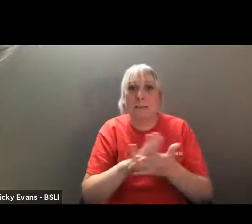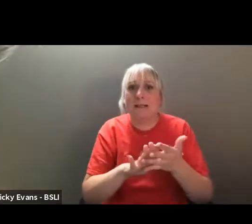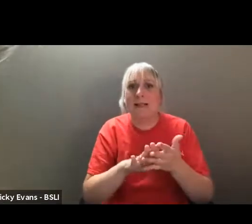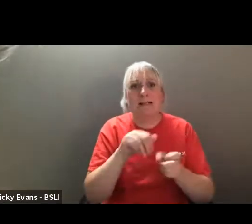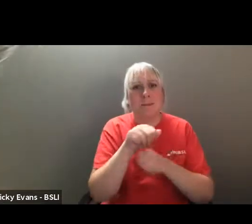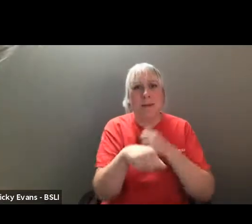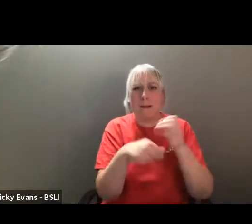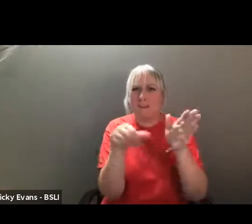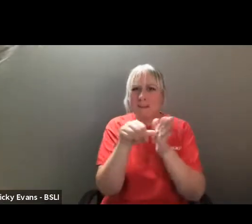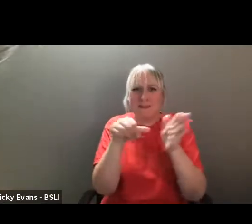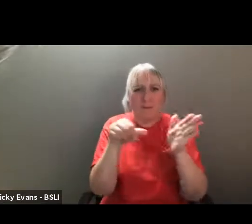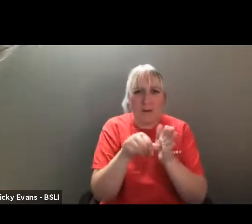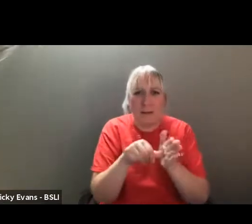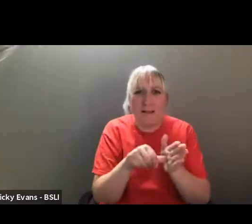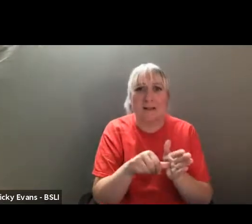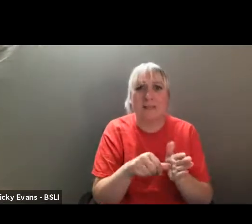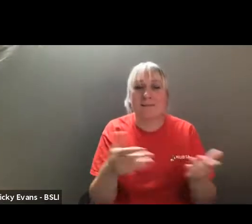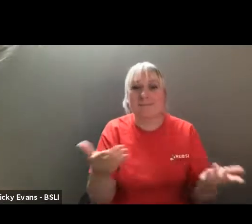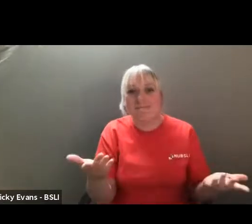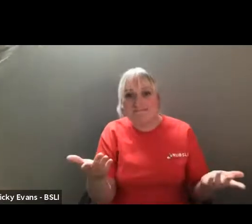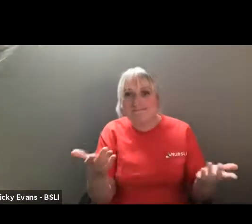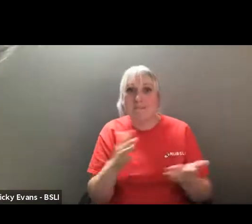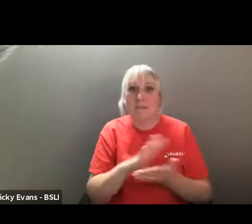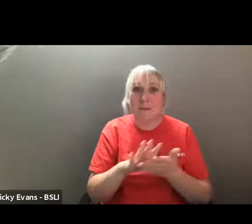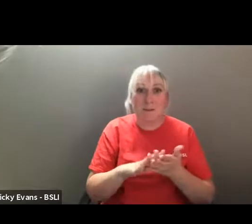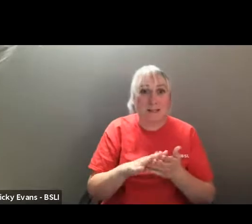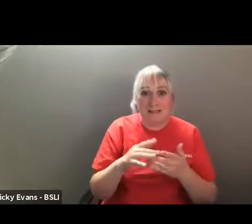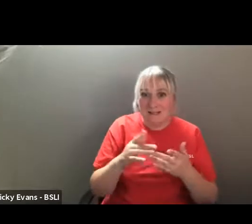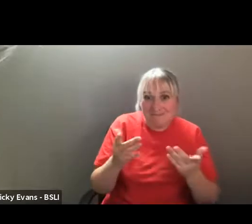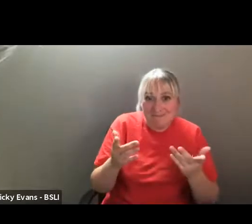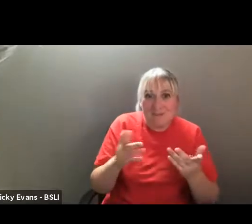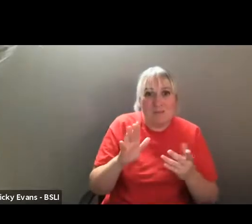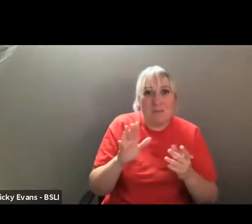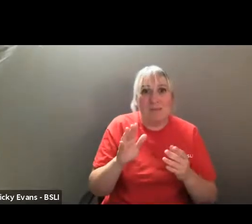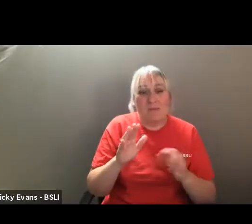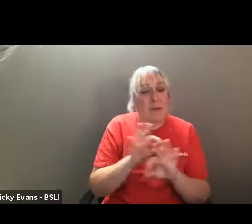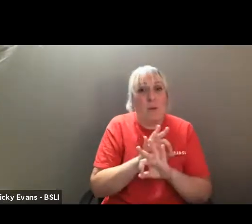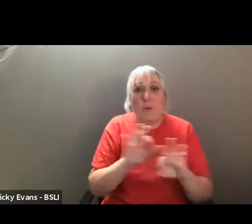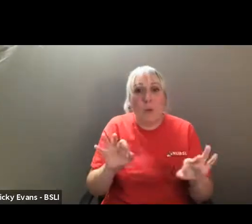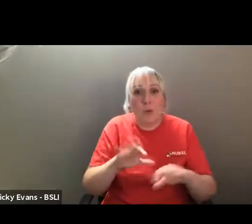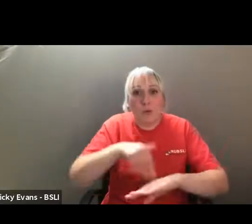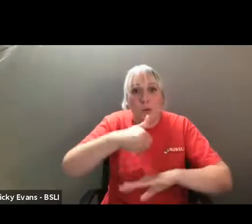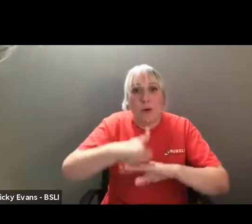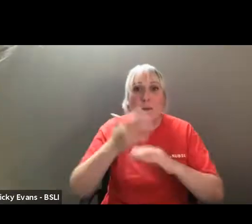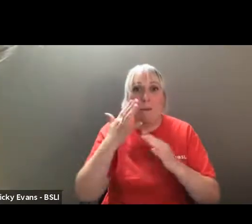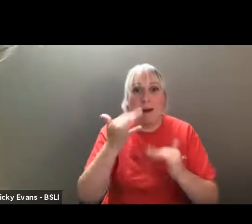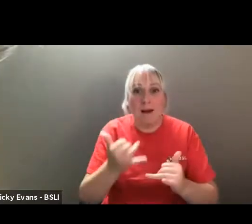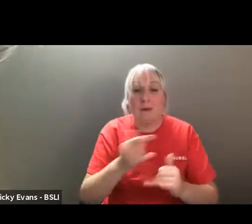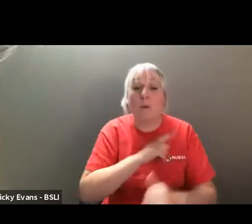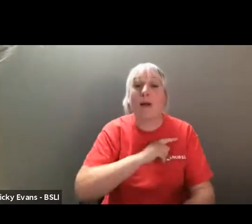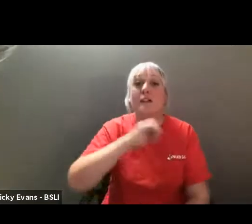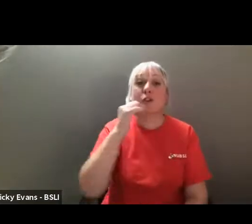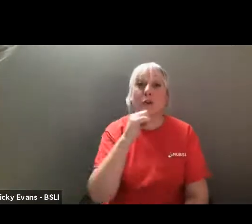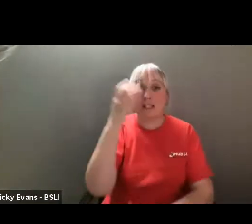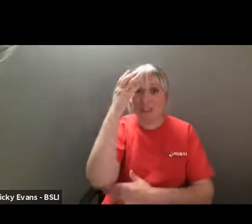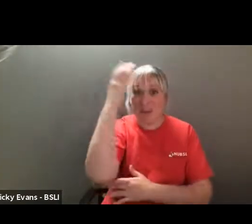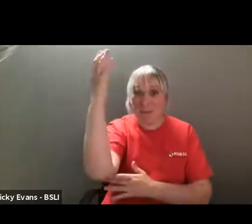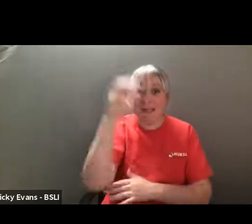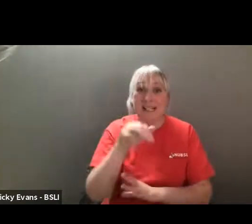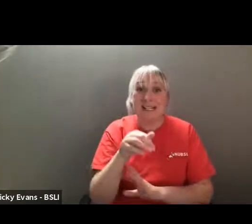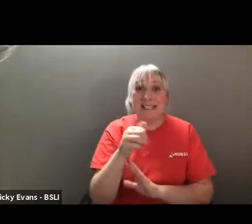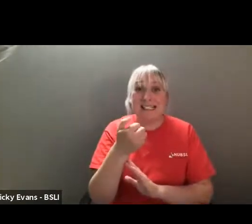much less likely that a pilot will take place, because if the Scottish Government is £60 million